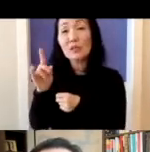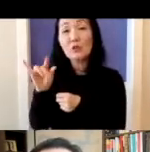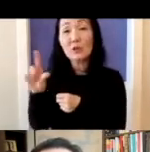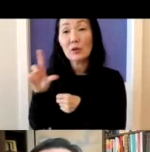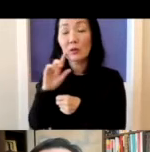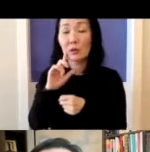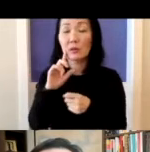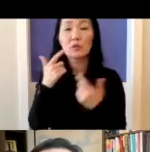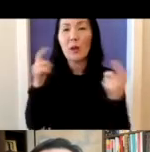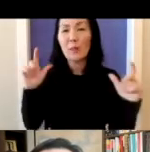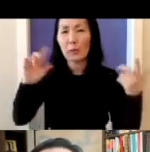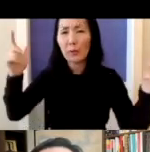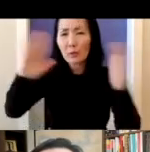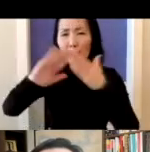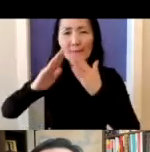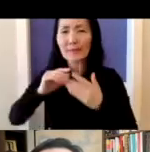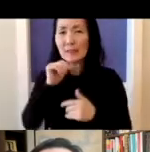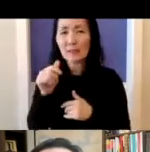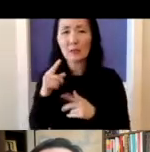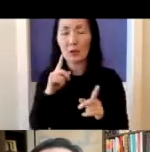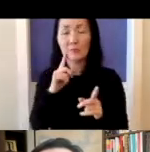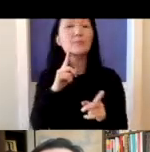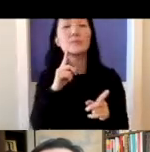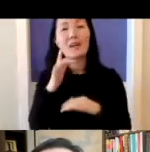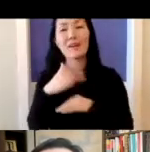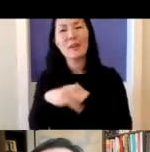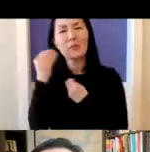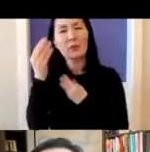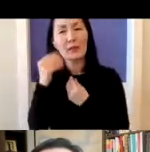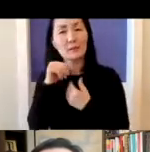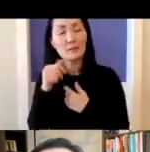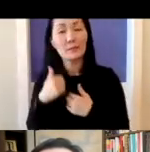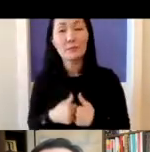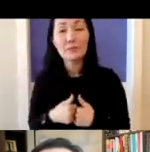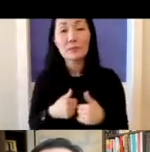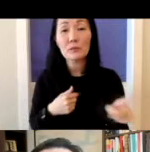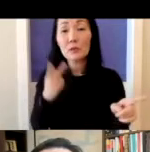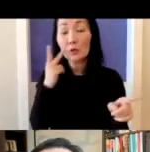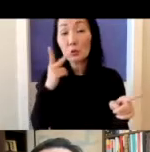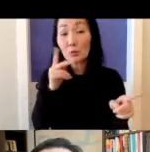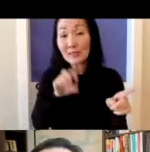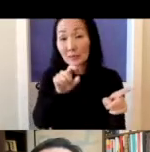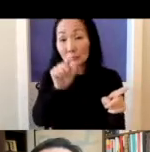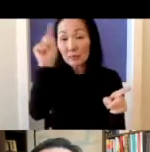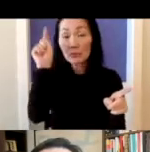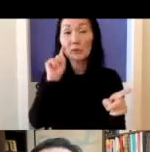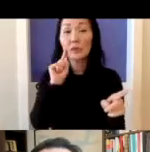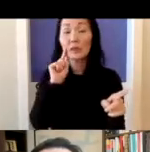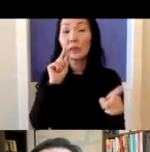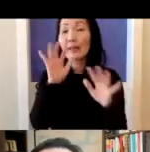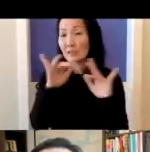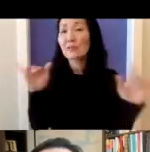within the region, we find that similarly, there is that type of diversity where there is no one